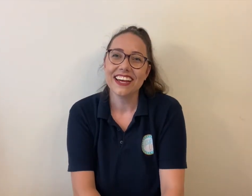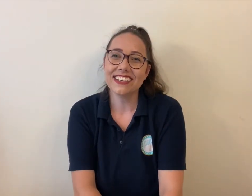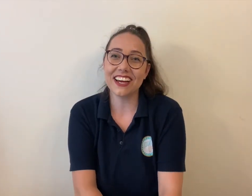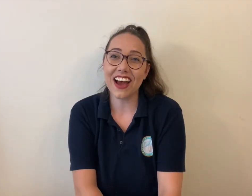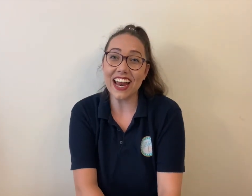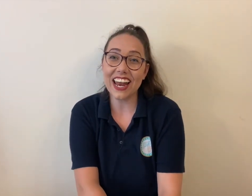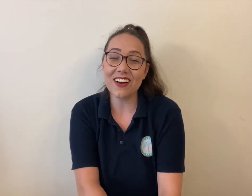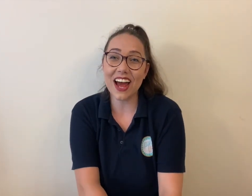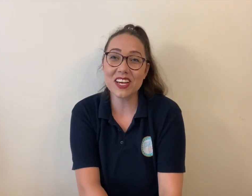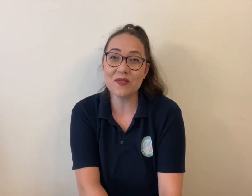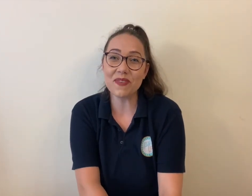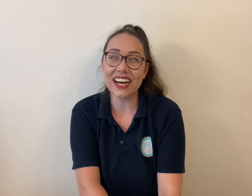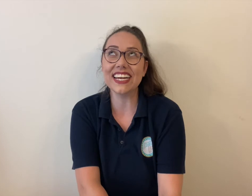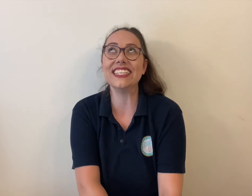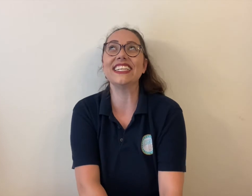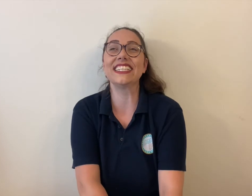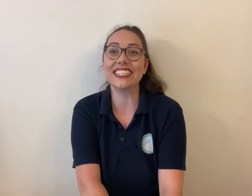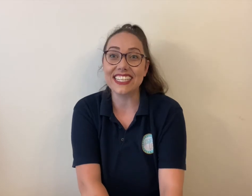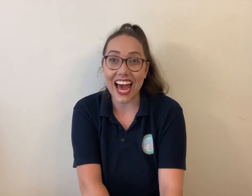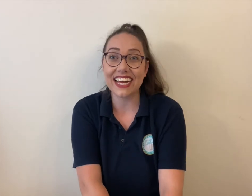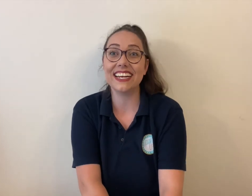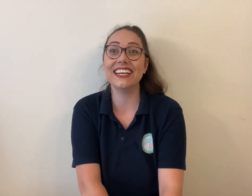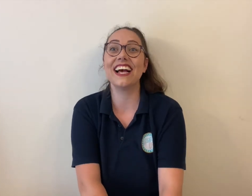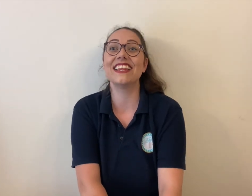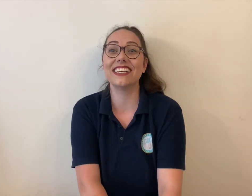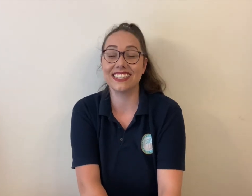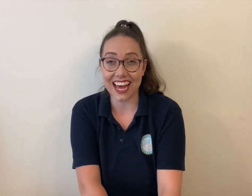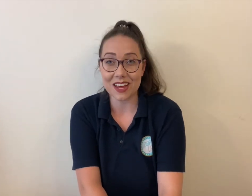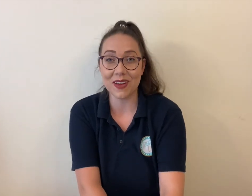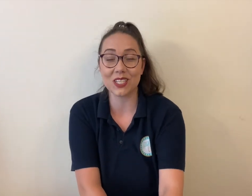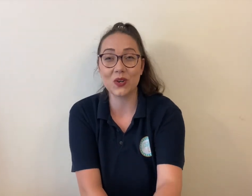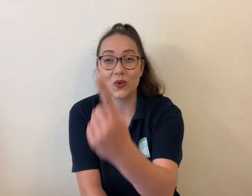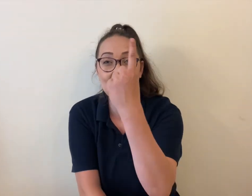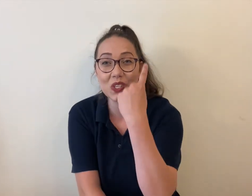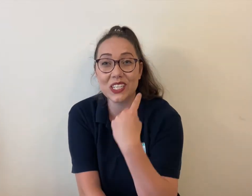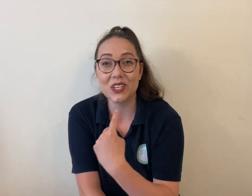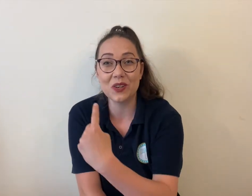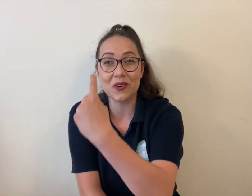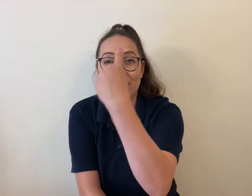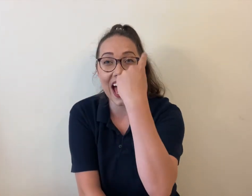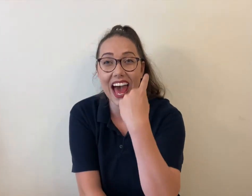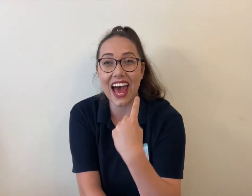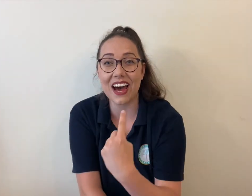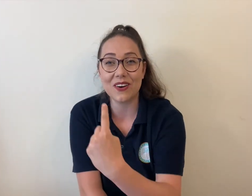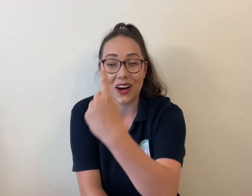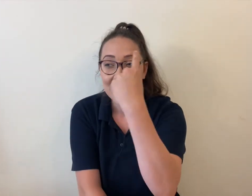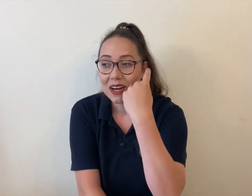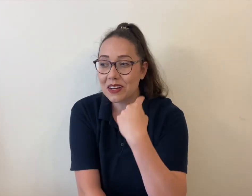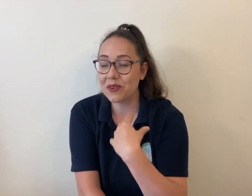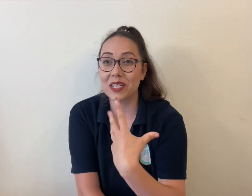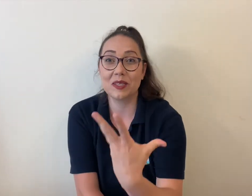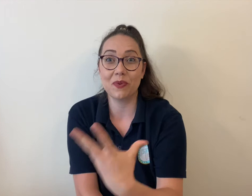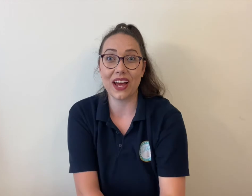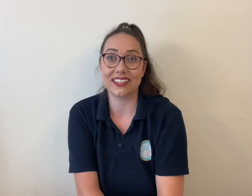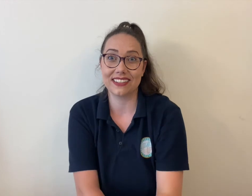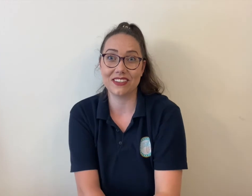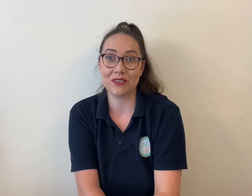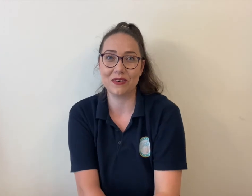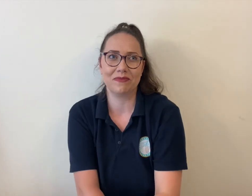So hello and goodbye is exactly the same. It's all to do with how you express your